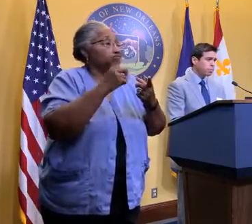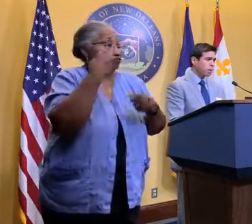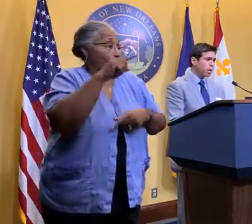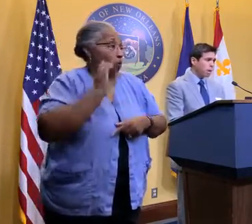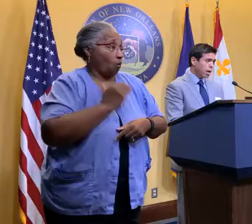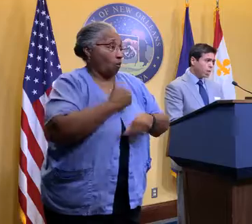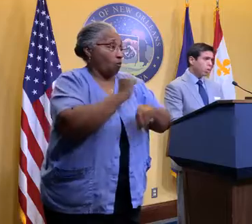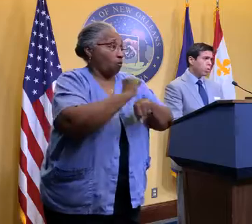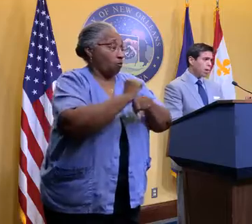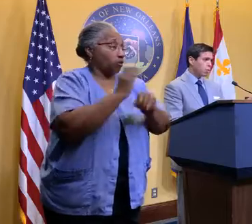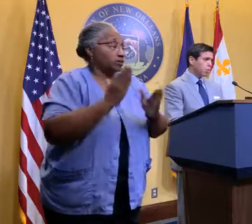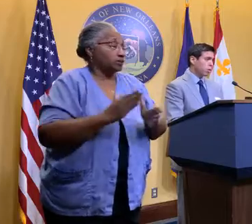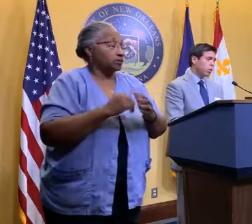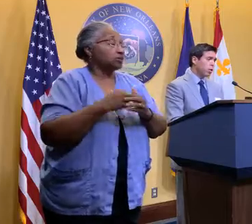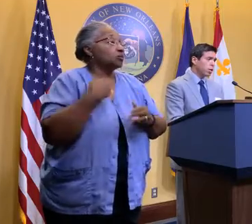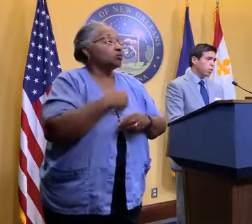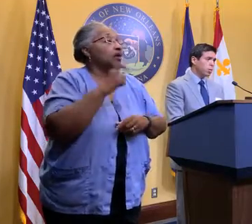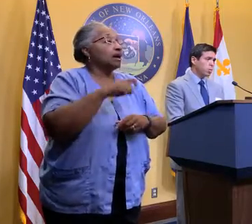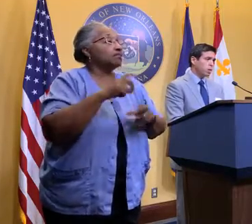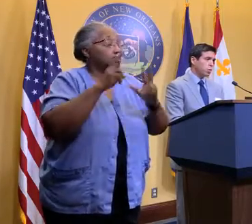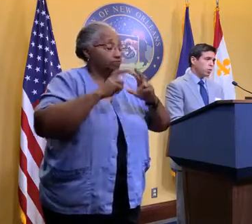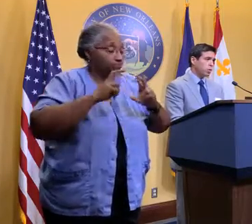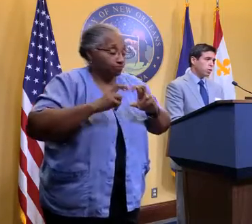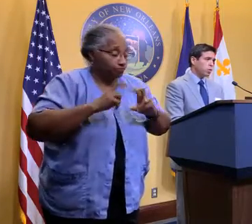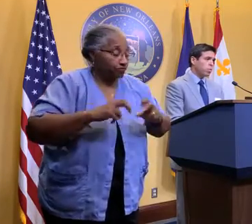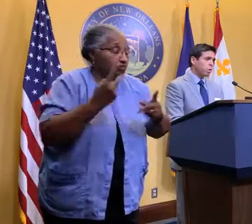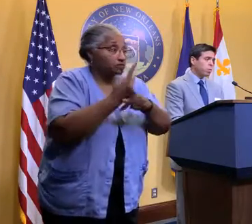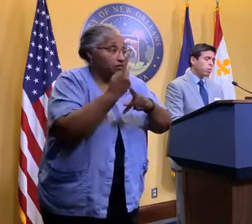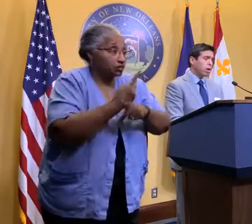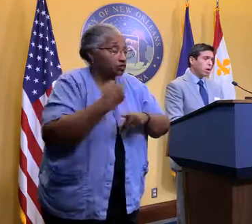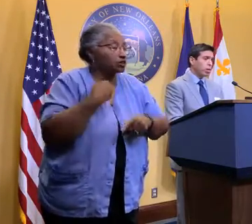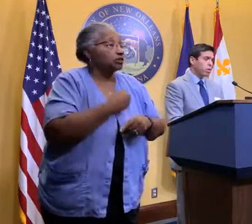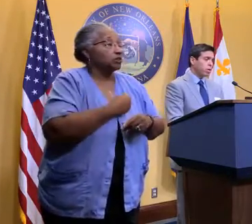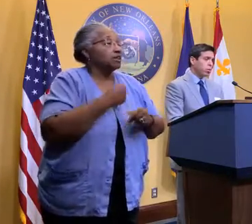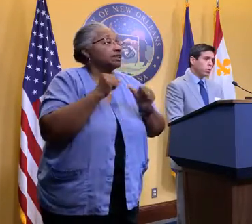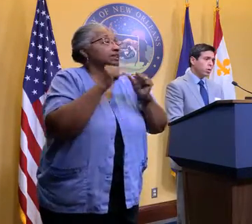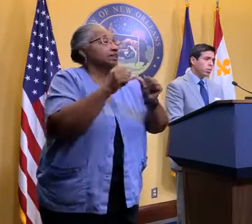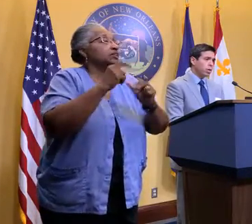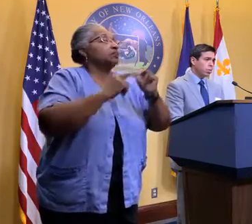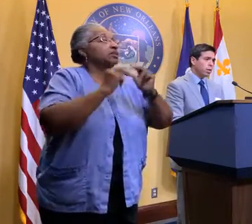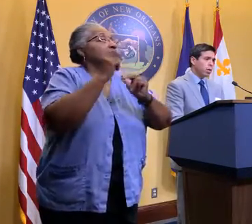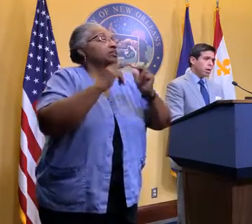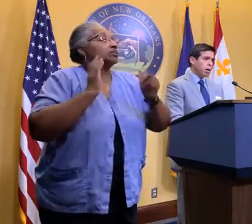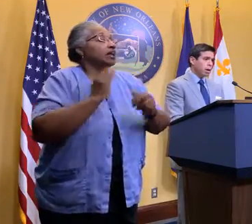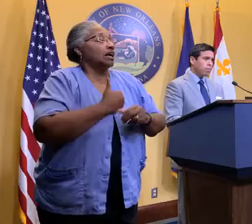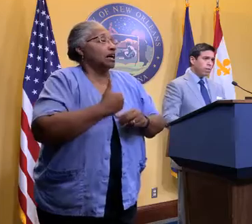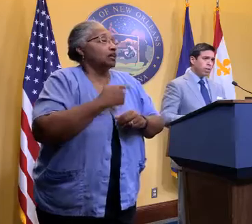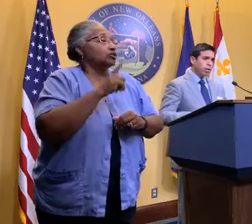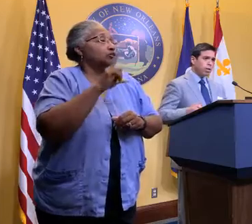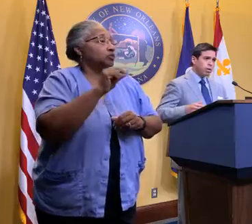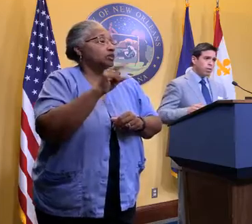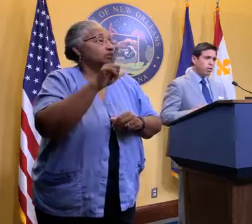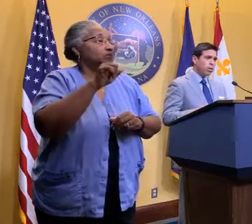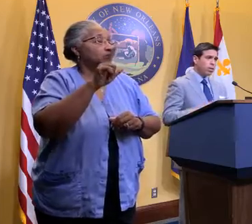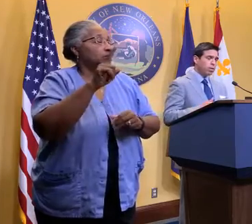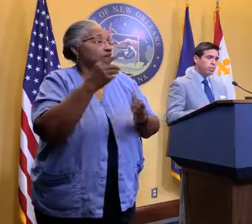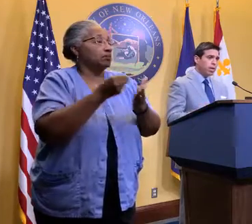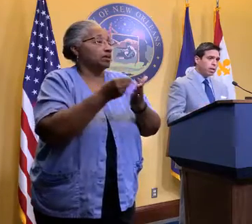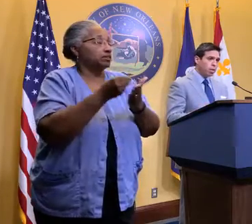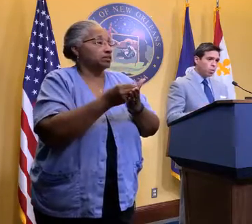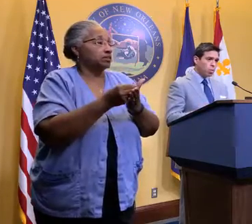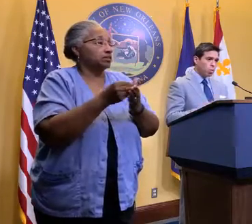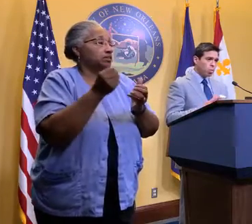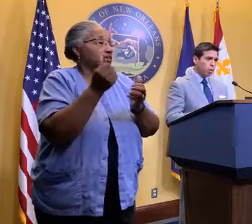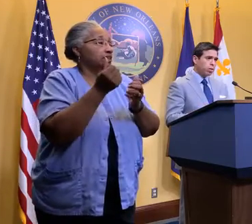period. And we will have to look and determine as we continue to build our 2021 budget. Now, everything in some ways